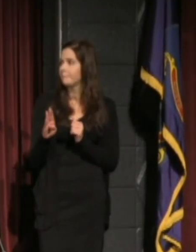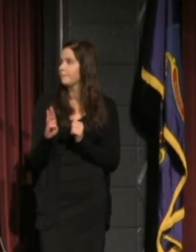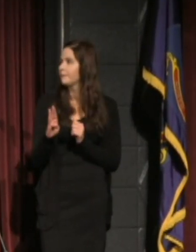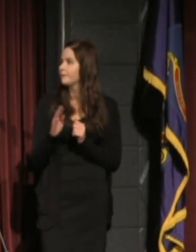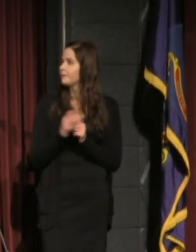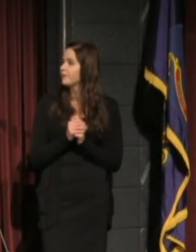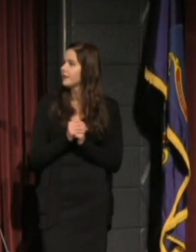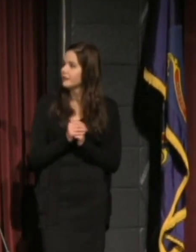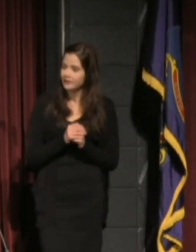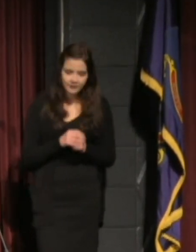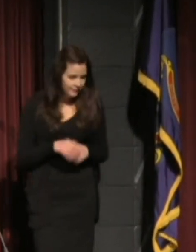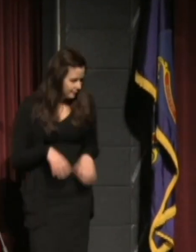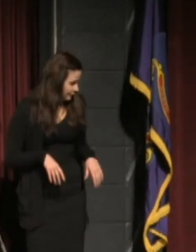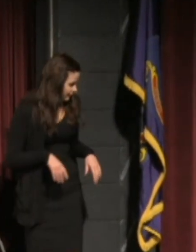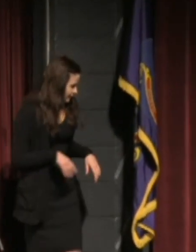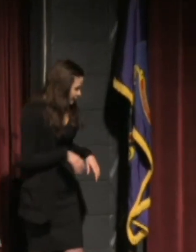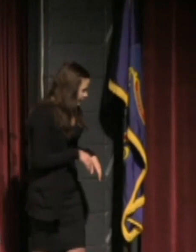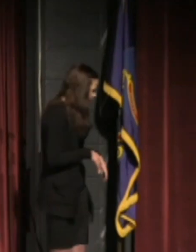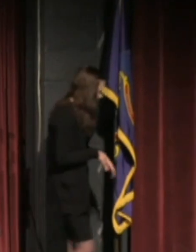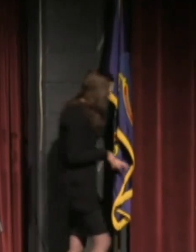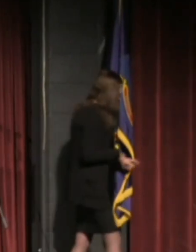Rollins.